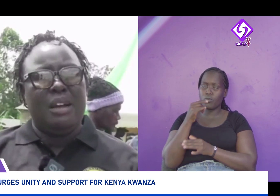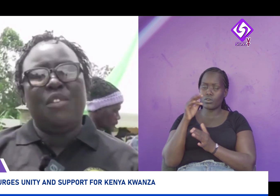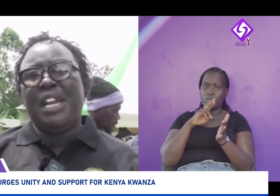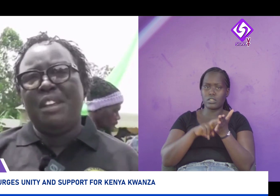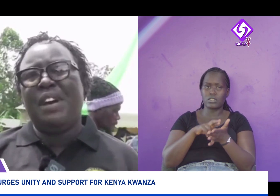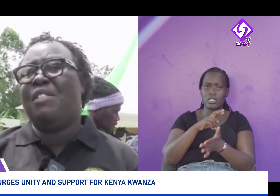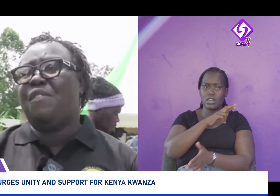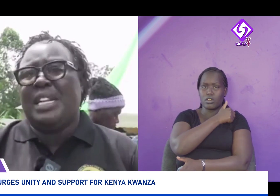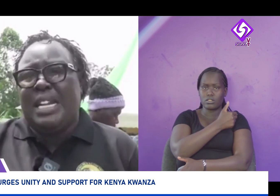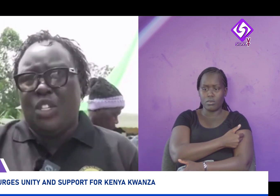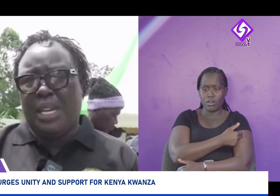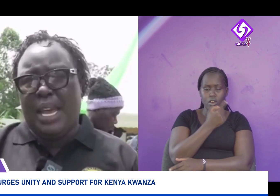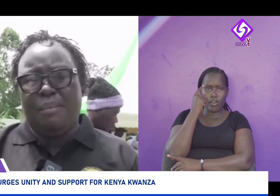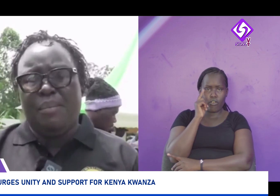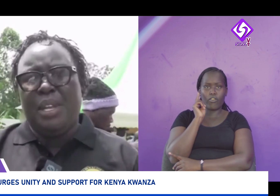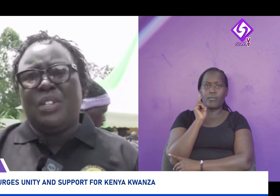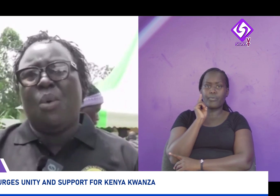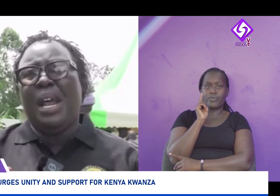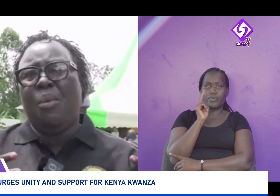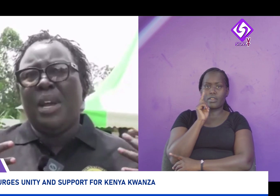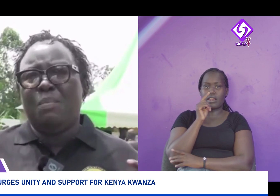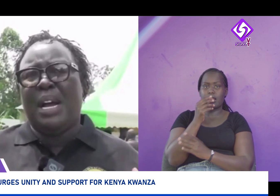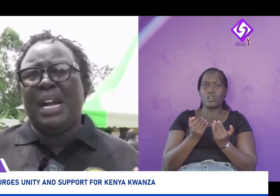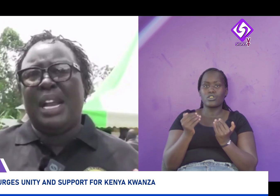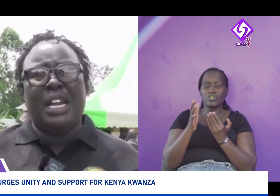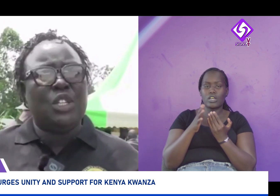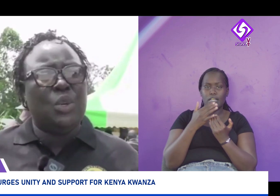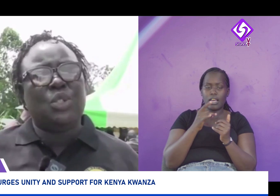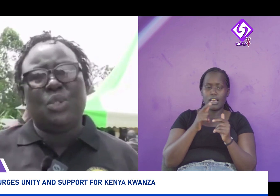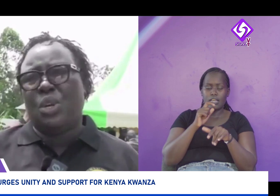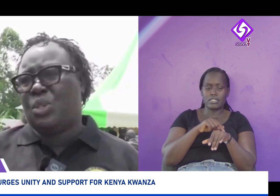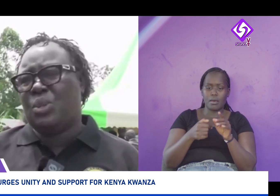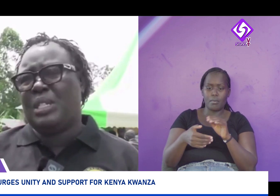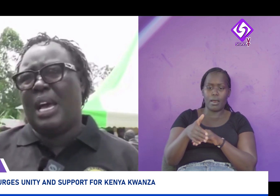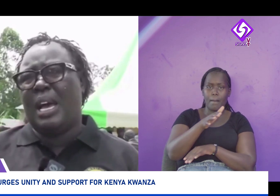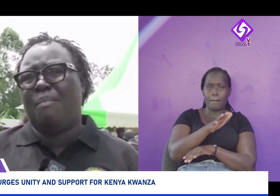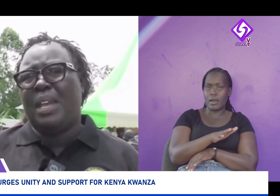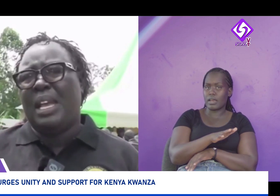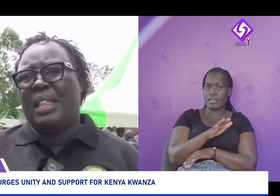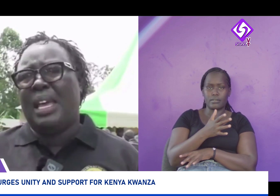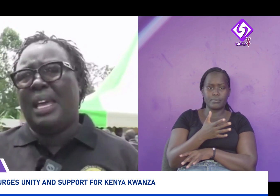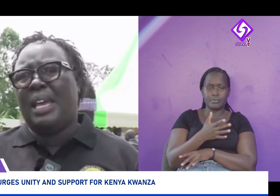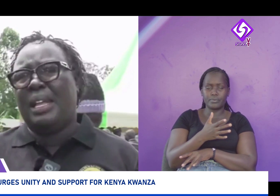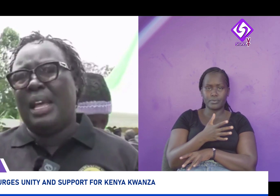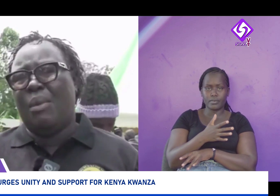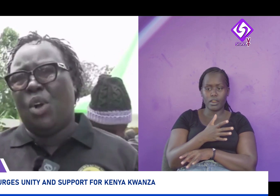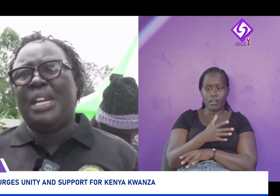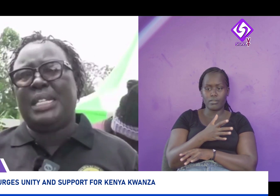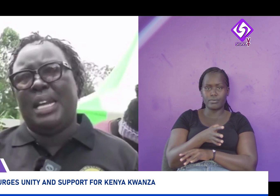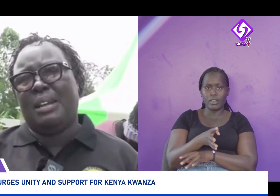for delivery, even for antenatal care. So when I went back and I talked to our coordinator